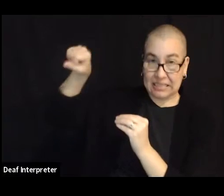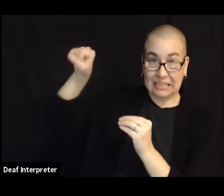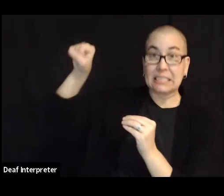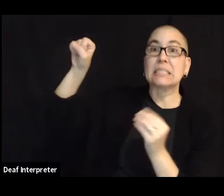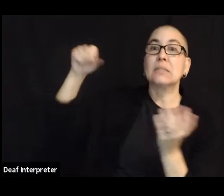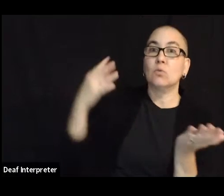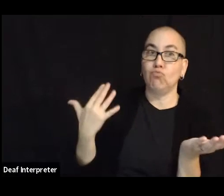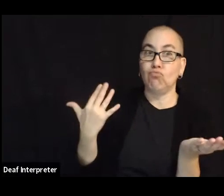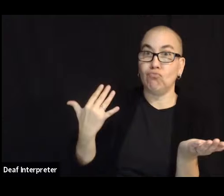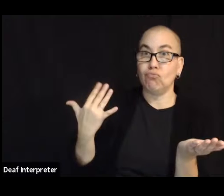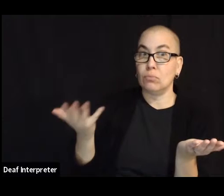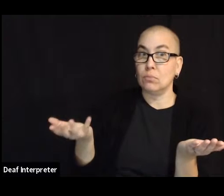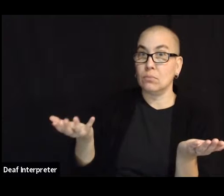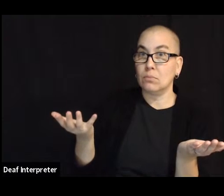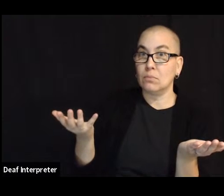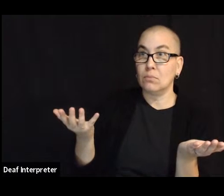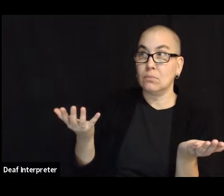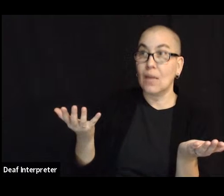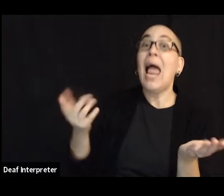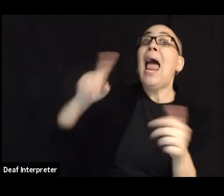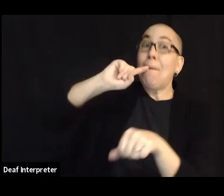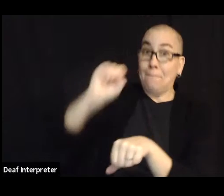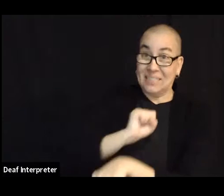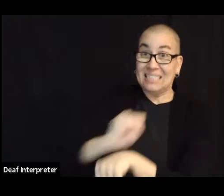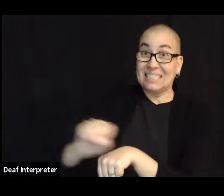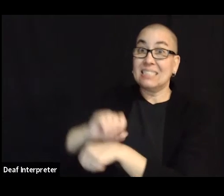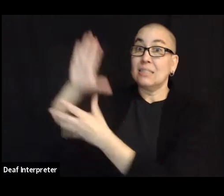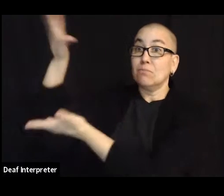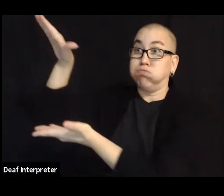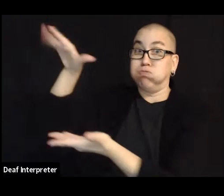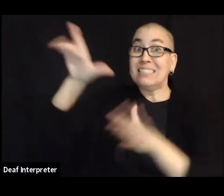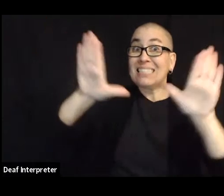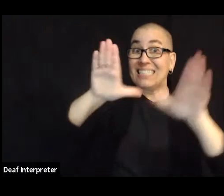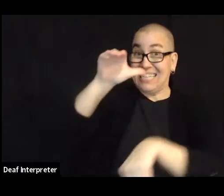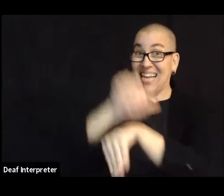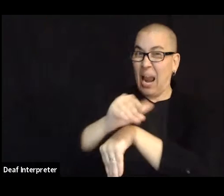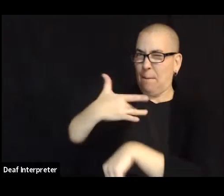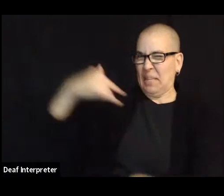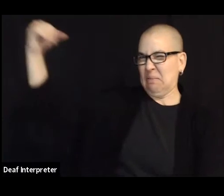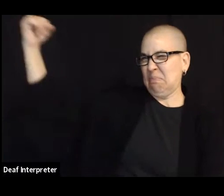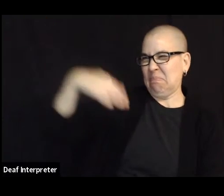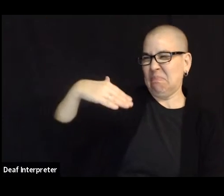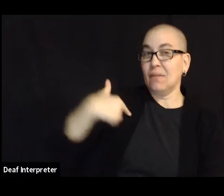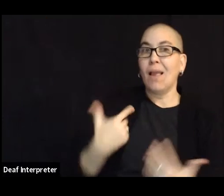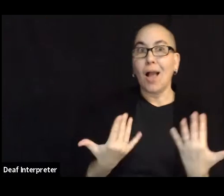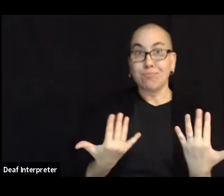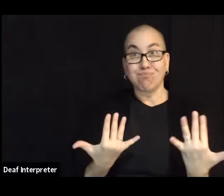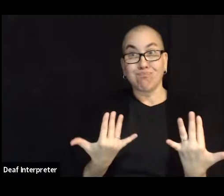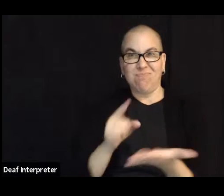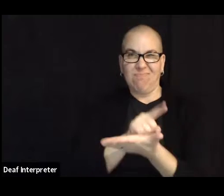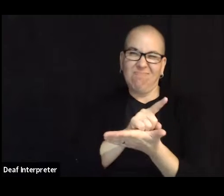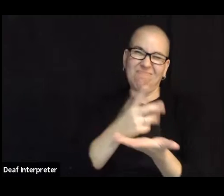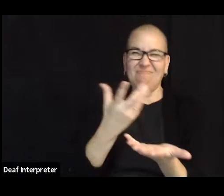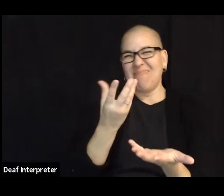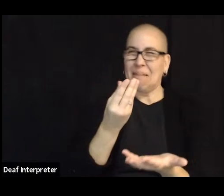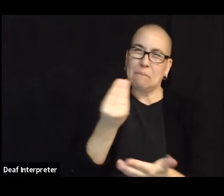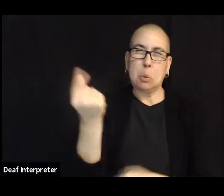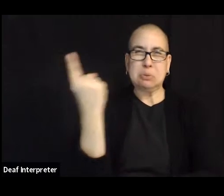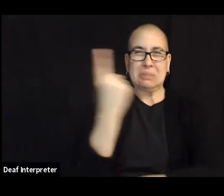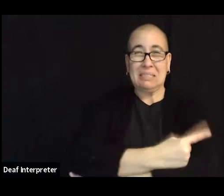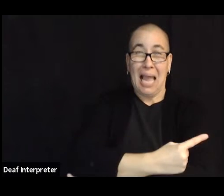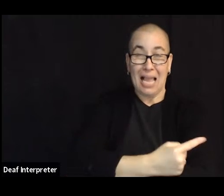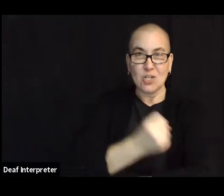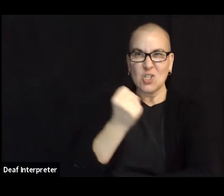Sunday night, and it comes in the next week. So the allocations that we receive today may not get into